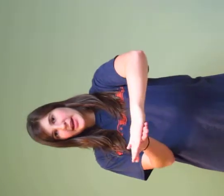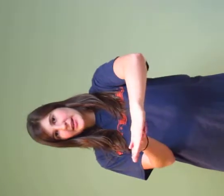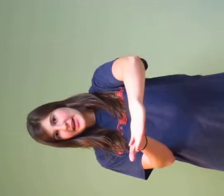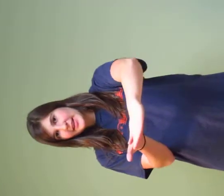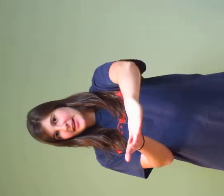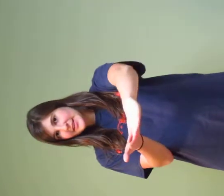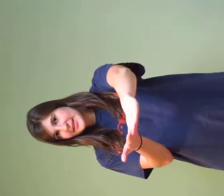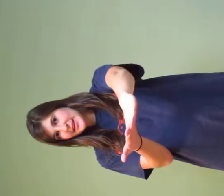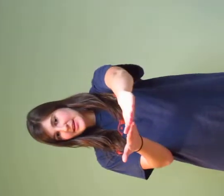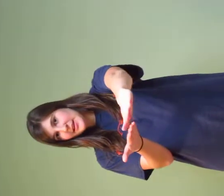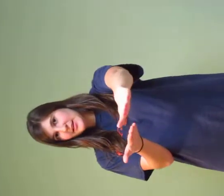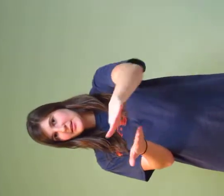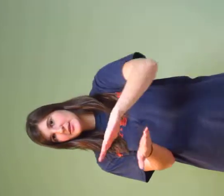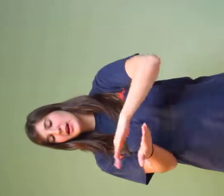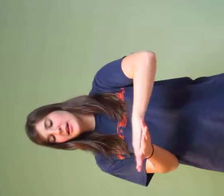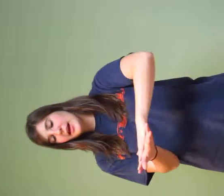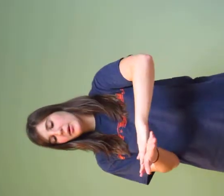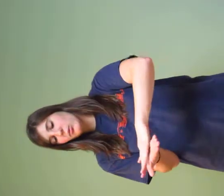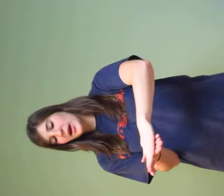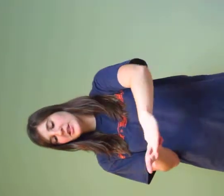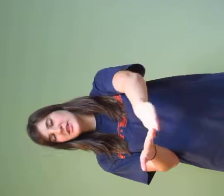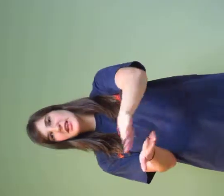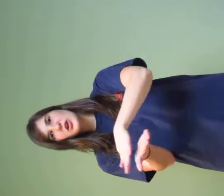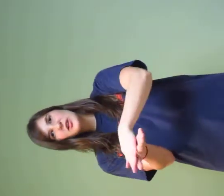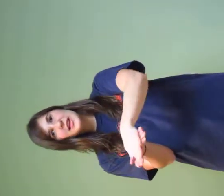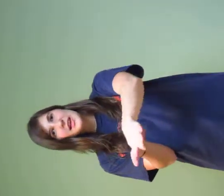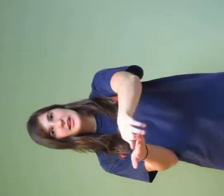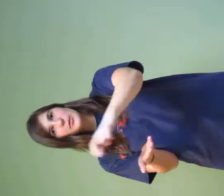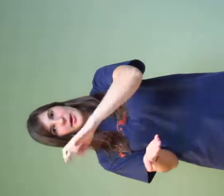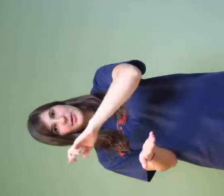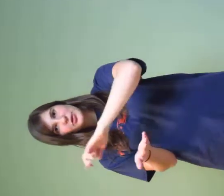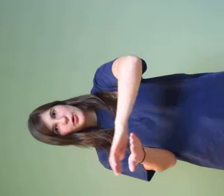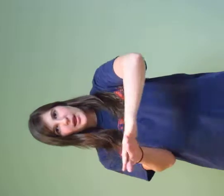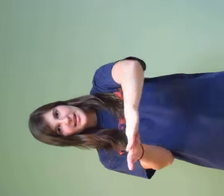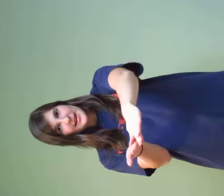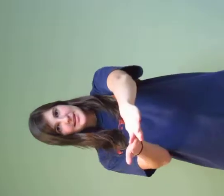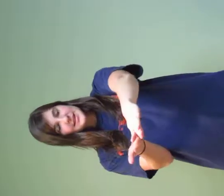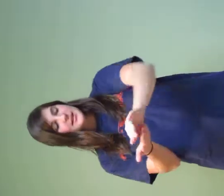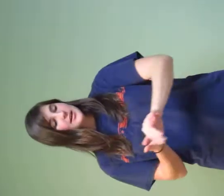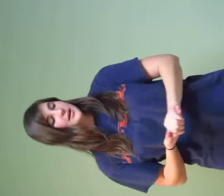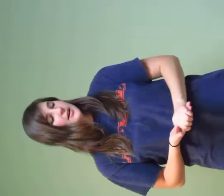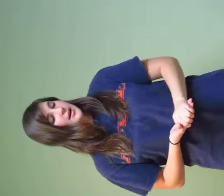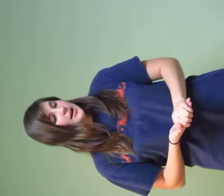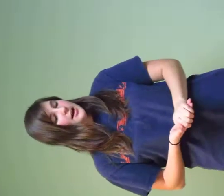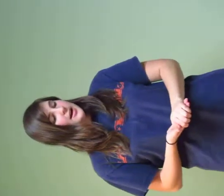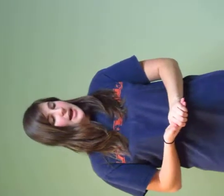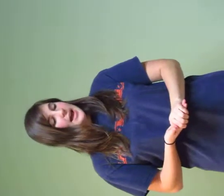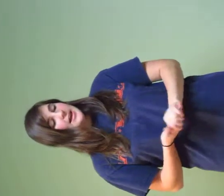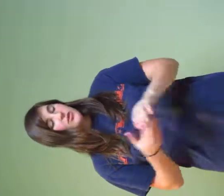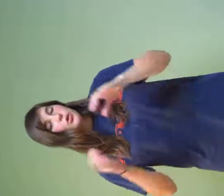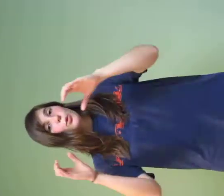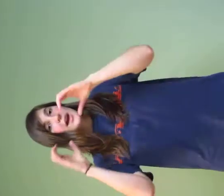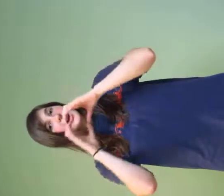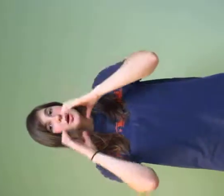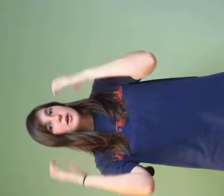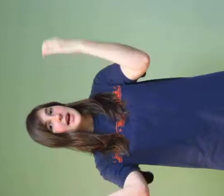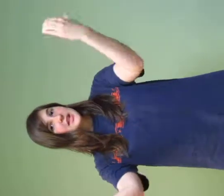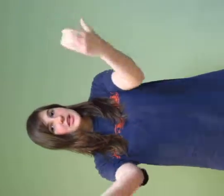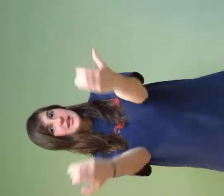like this. It's kind of like righteousness, like you're cleaning a little bit, but you go like this. In the great congregation, you